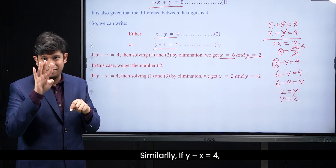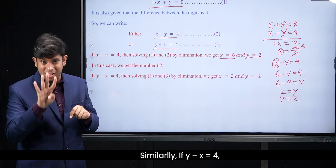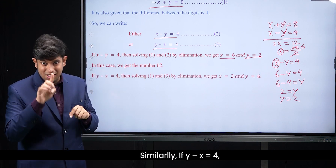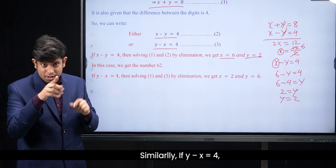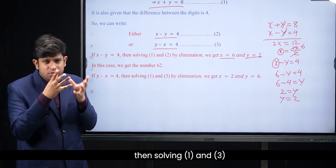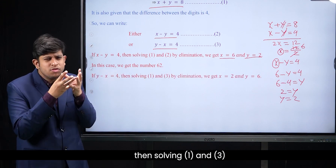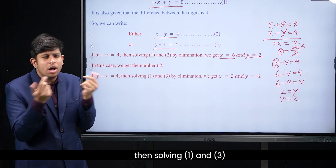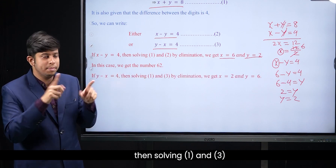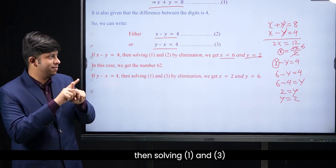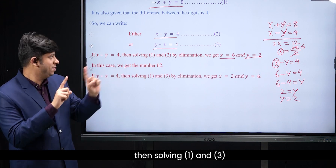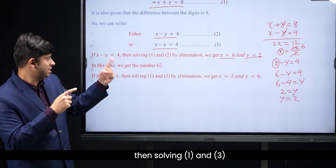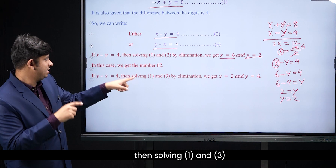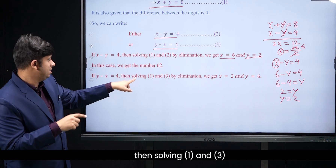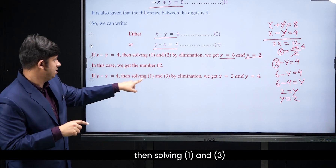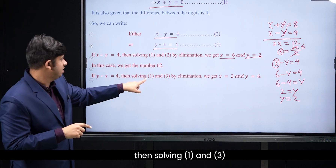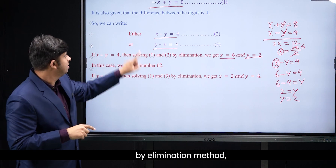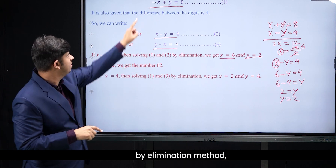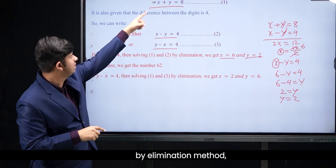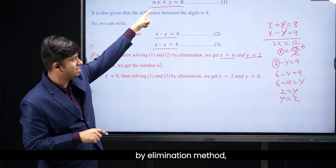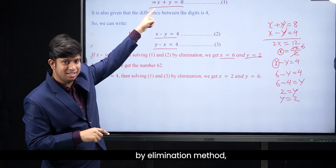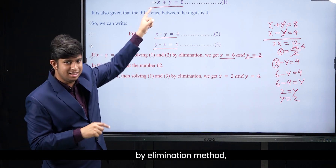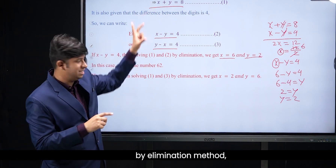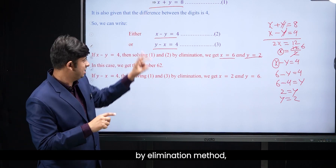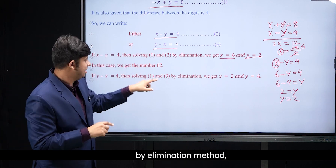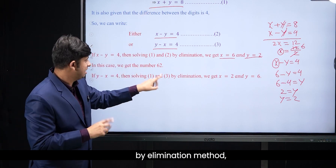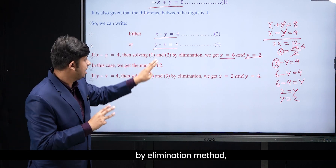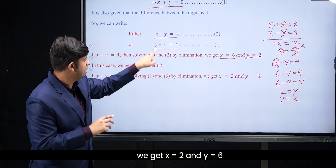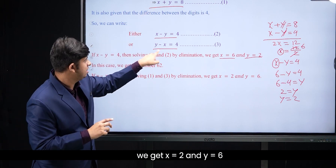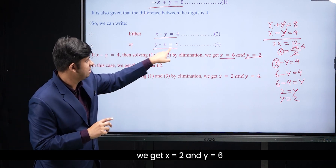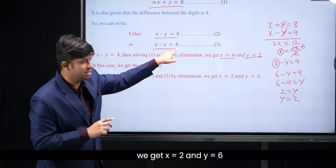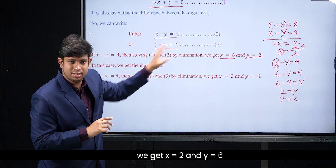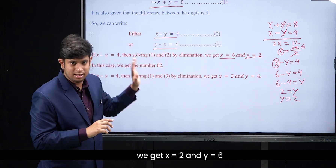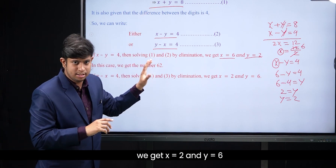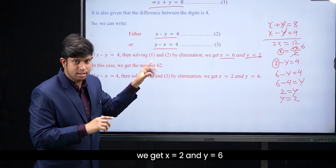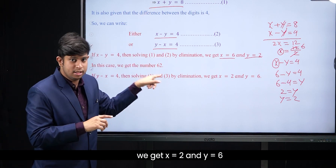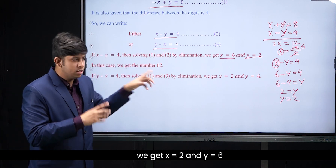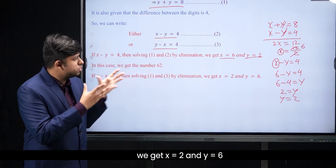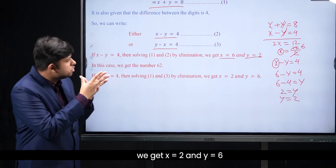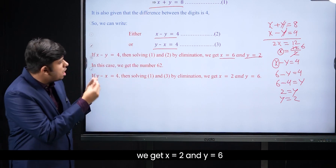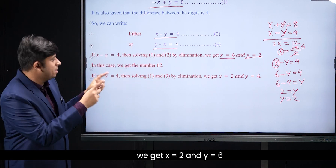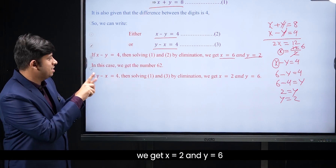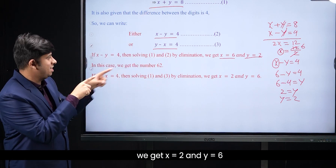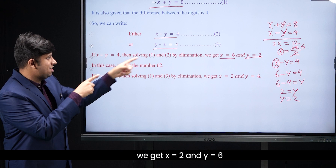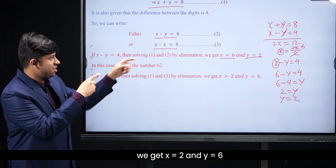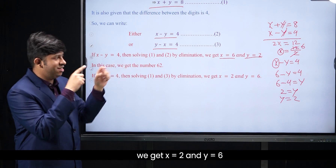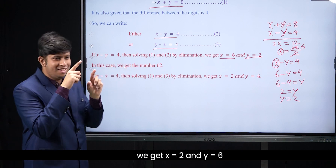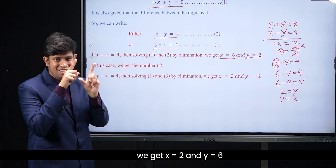4, then solving equation 1 and 3 by elimination method, we get x equal to 2 and y equal to